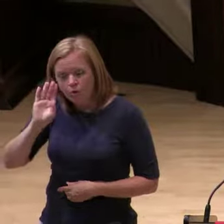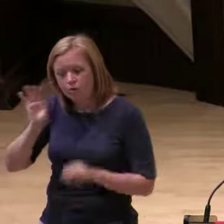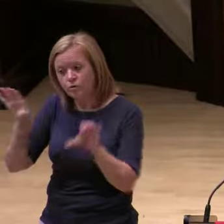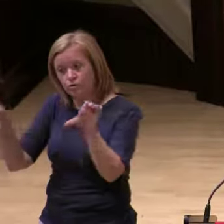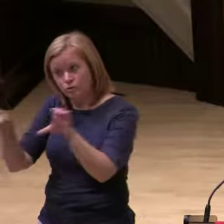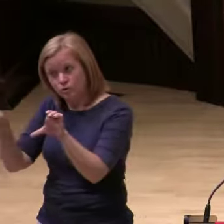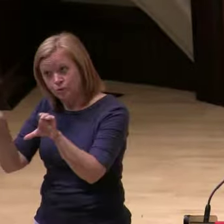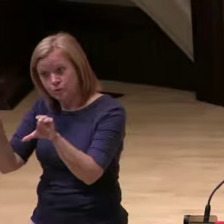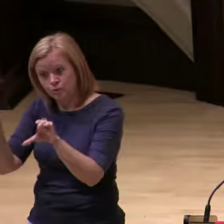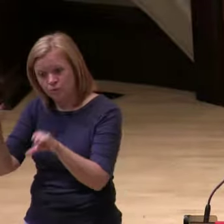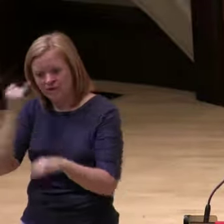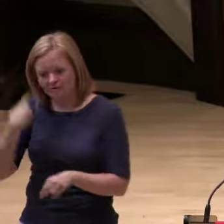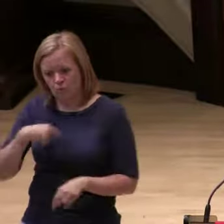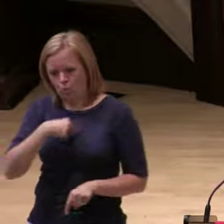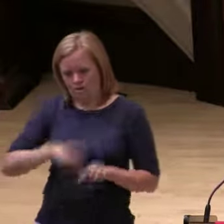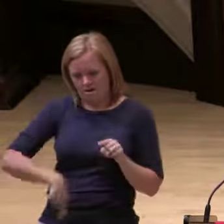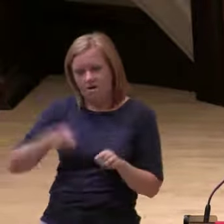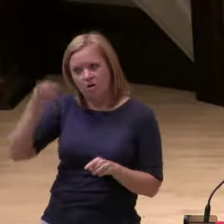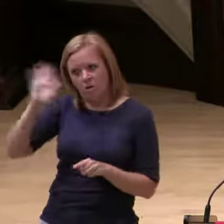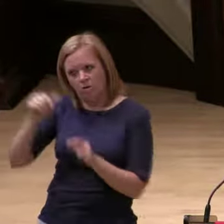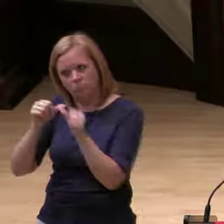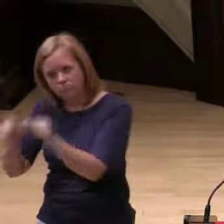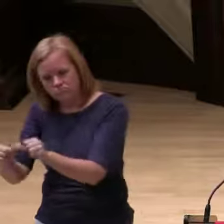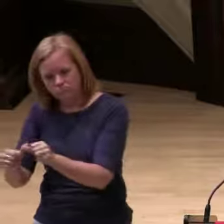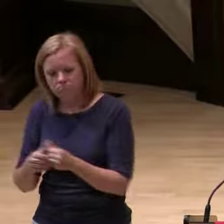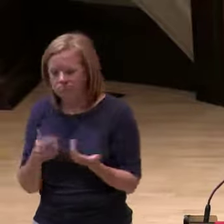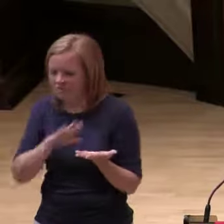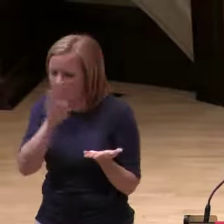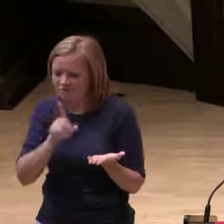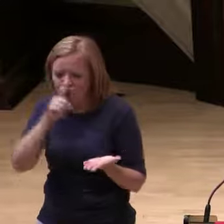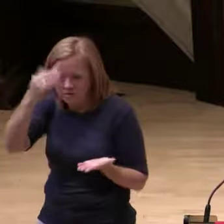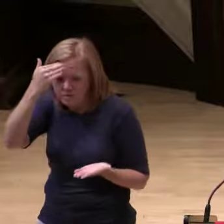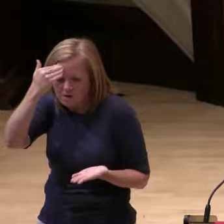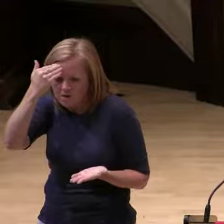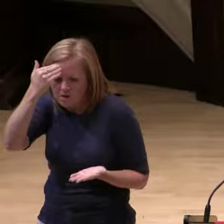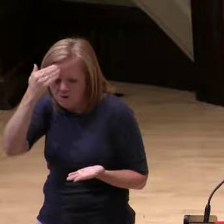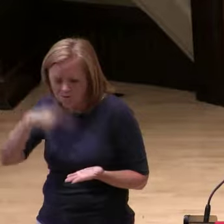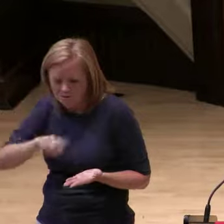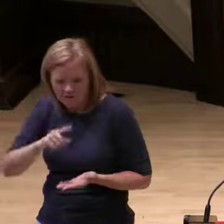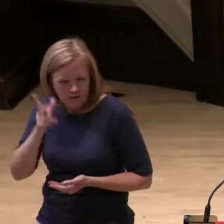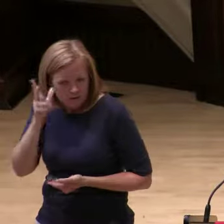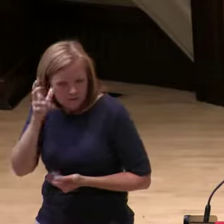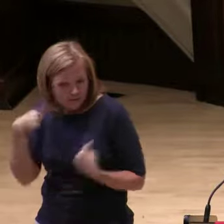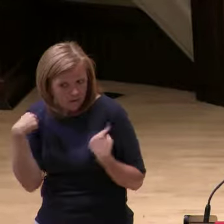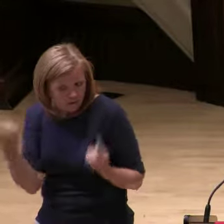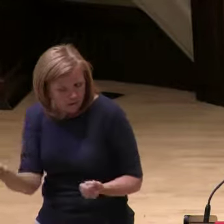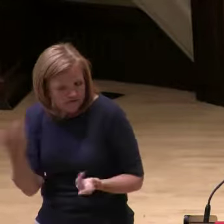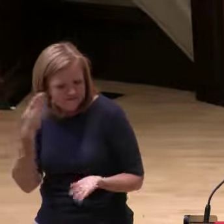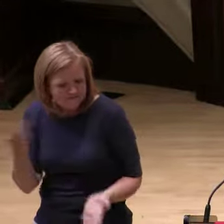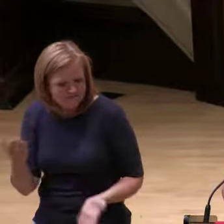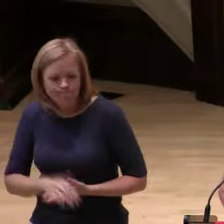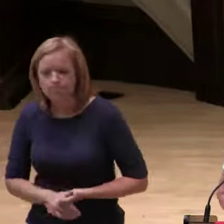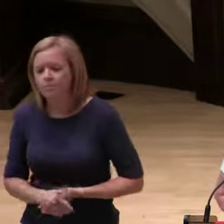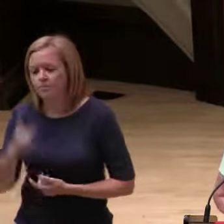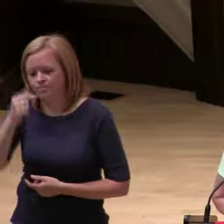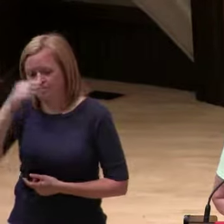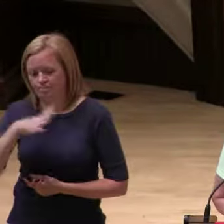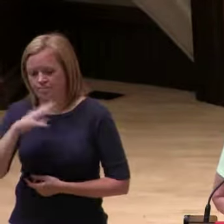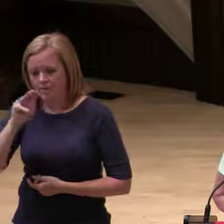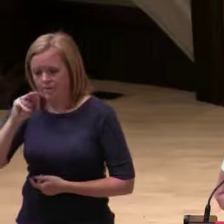we can't, and that we never really know how well they have been listening. One man,